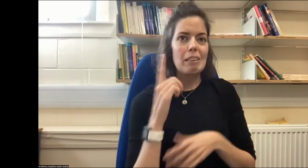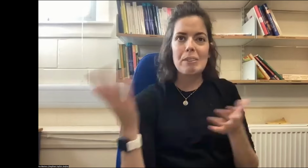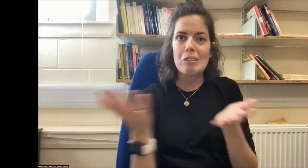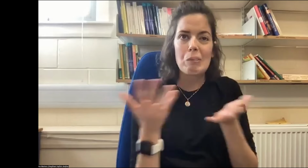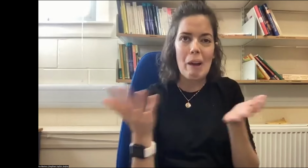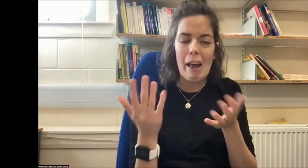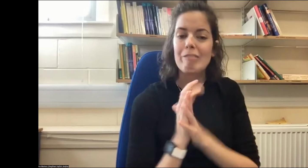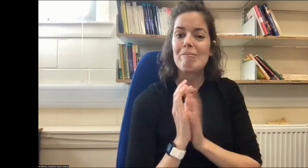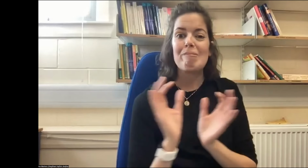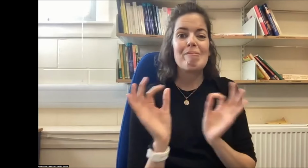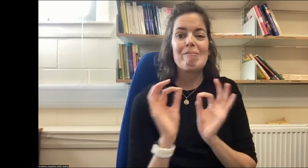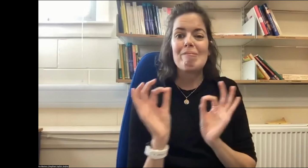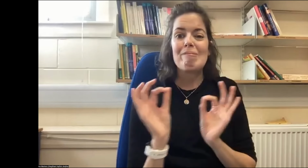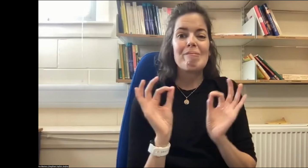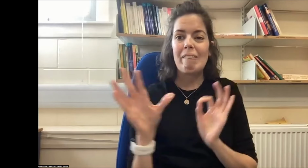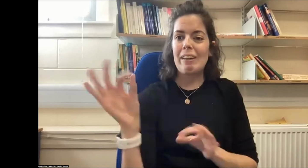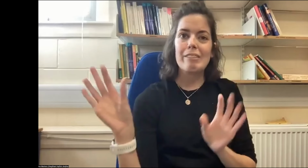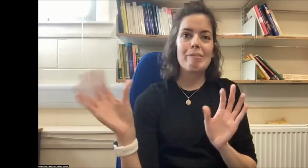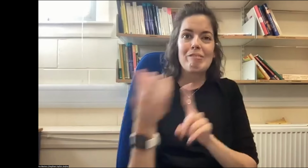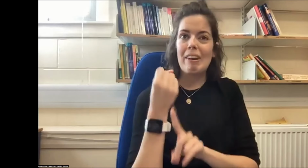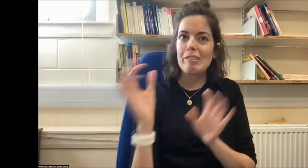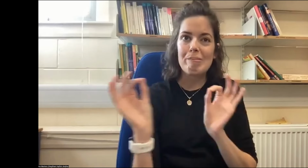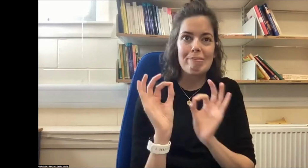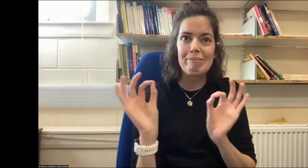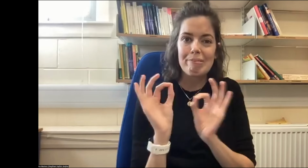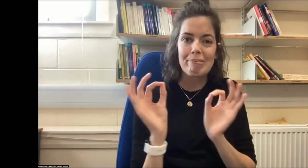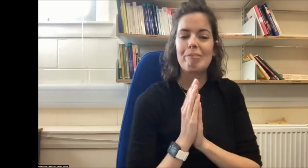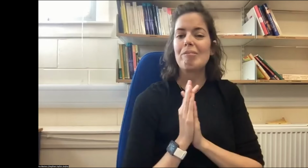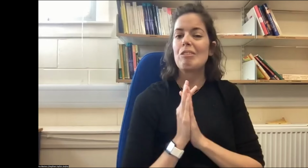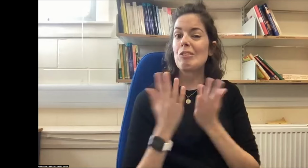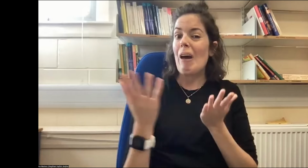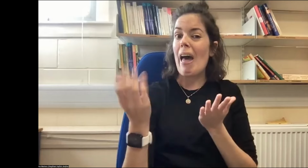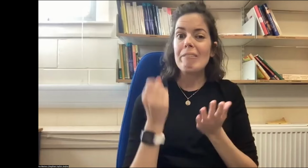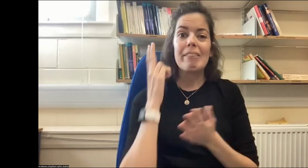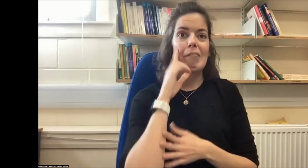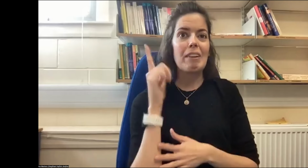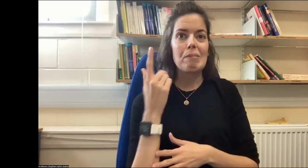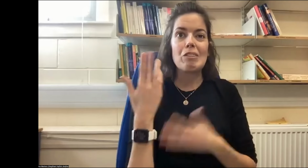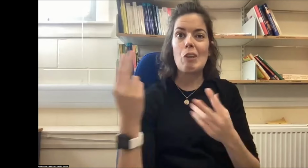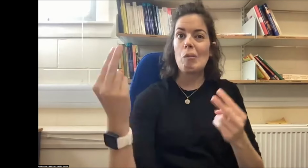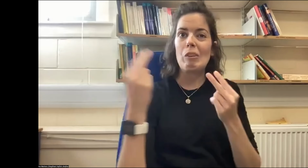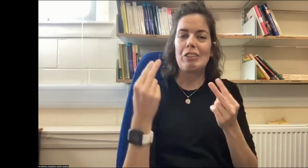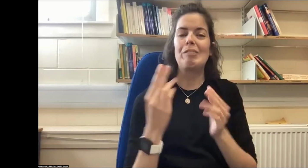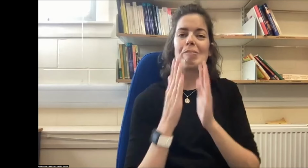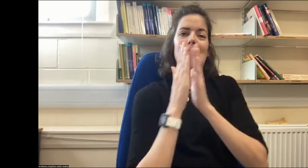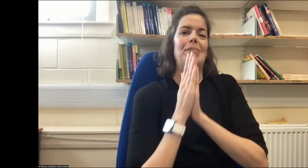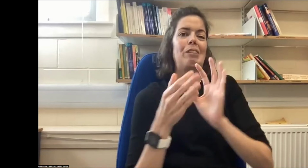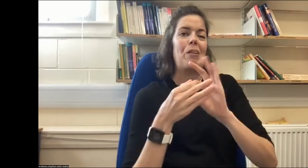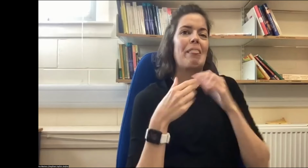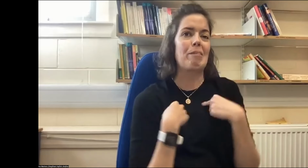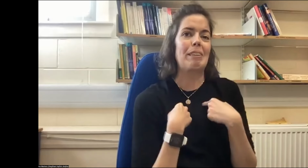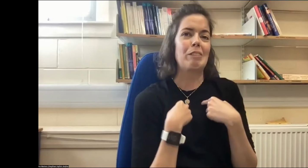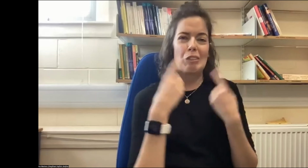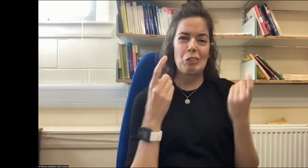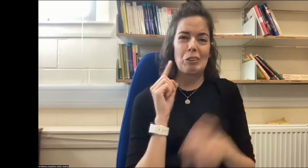every BSL user that I've met if they know any deaf lesbians, and I haven't been able to find any so far. So if there are any